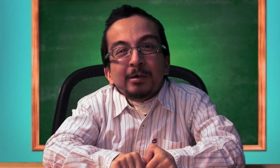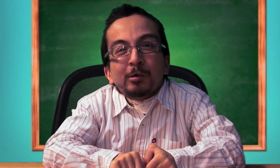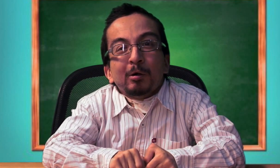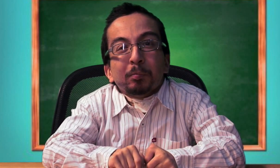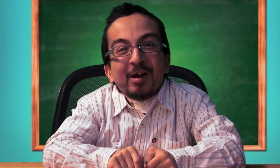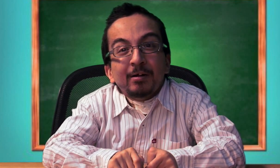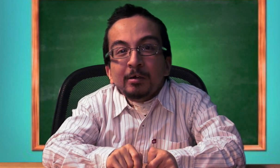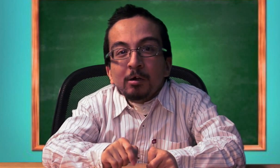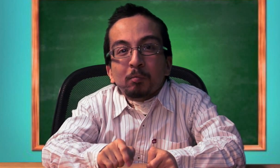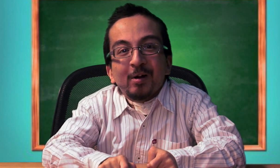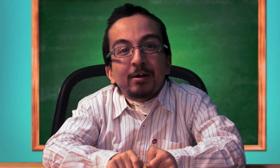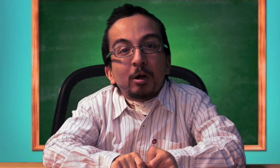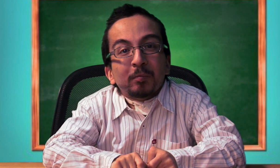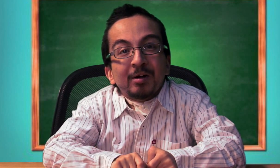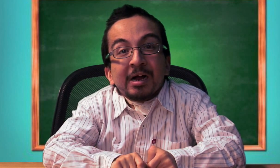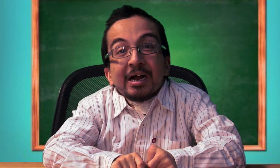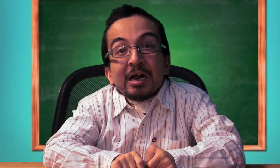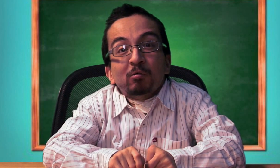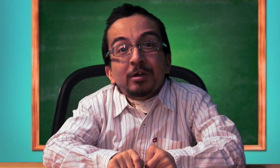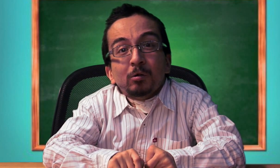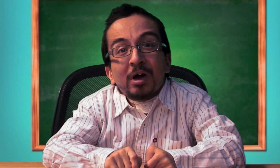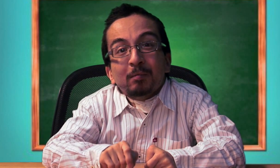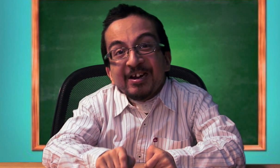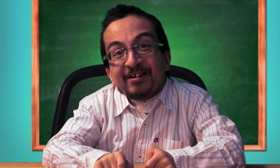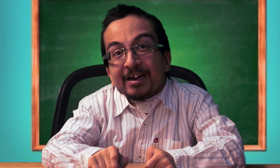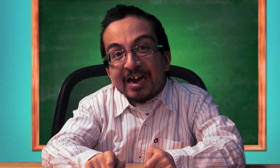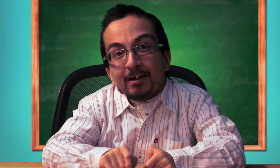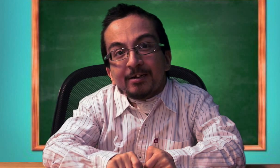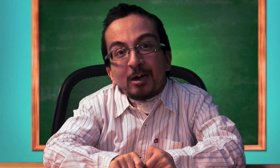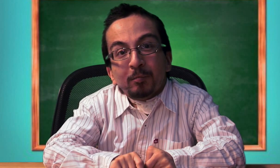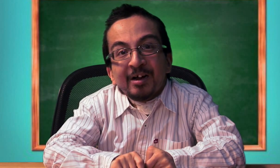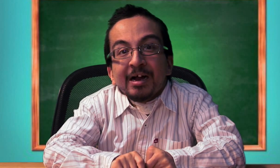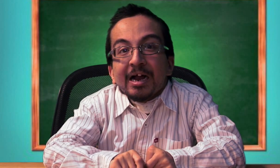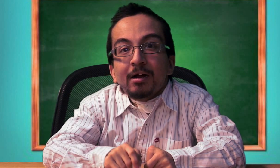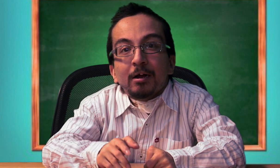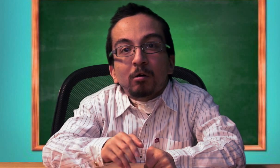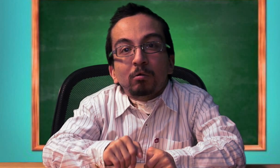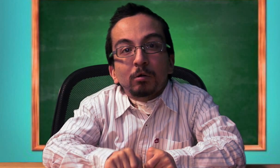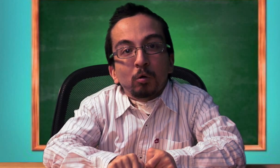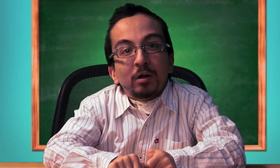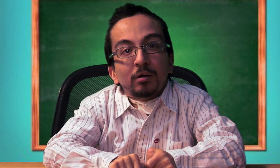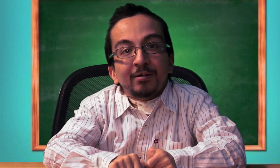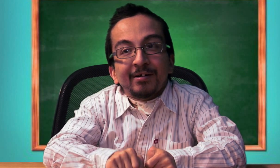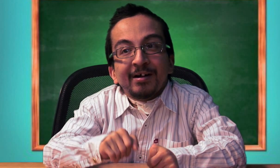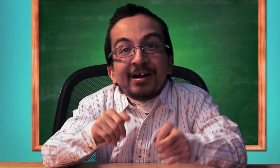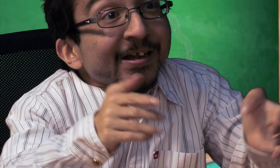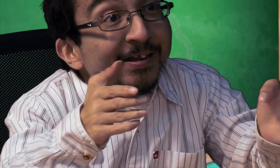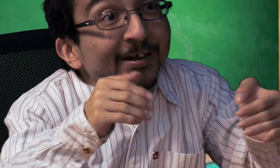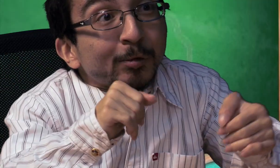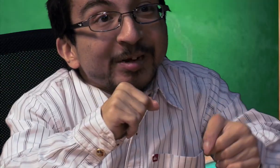it's best to break it up. I will describe each hand shape as I go through it. Let's